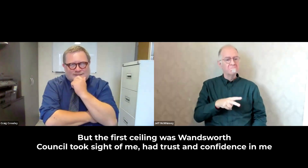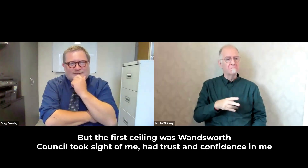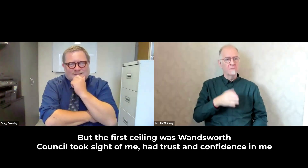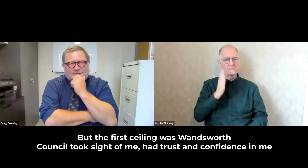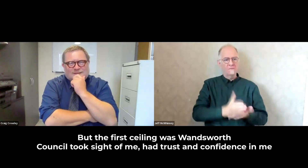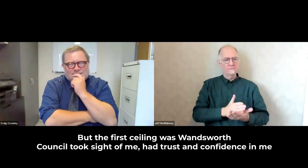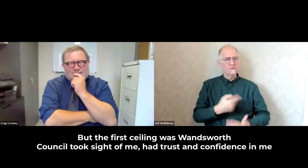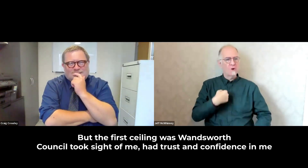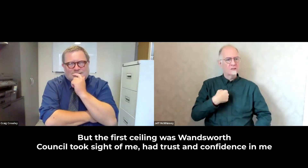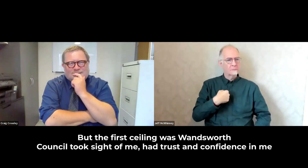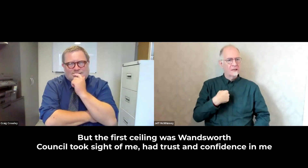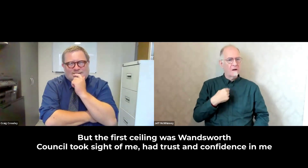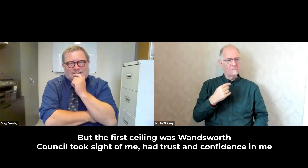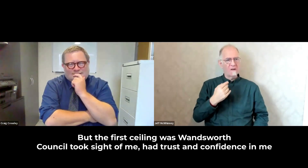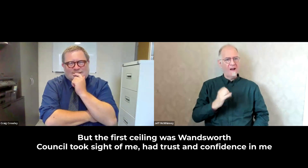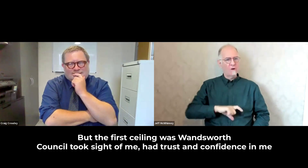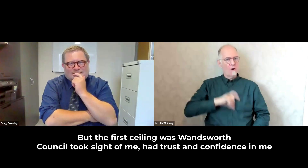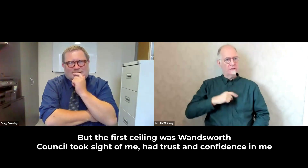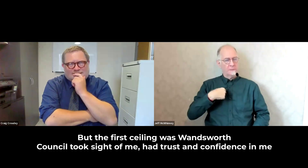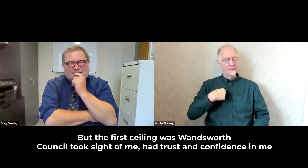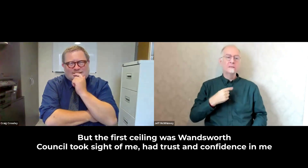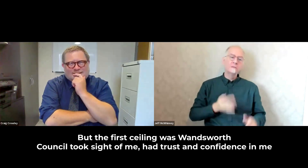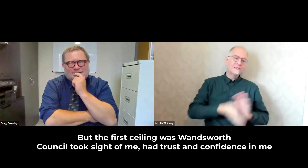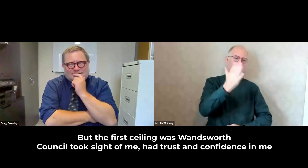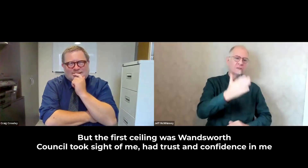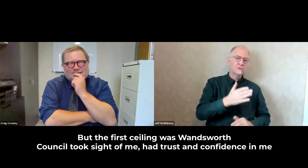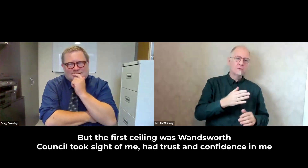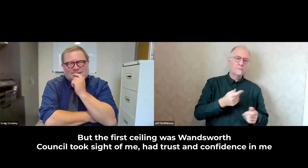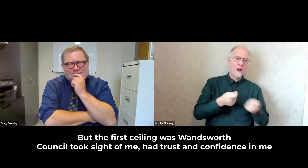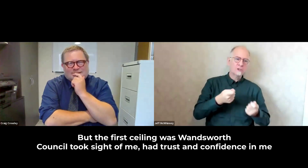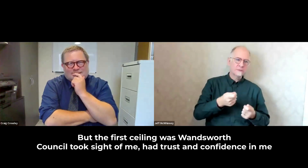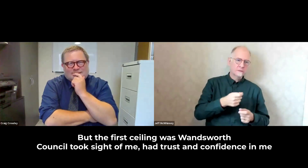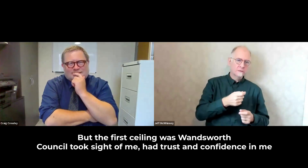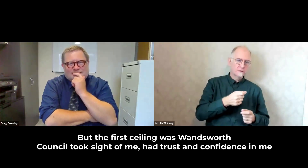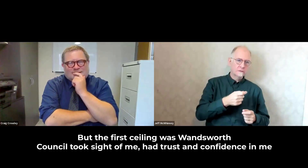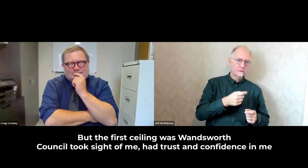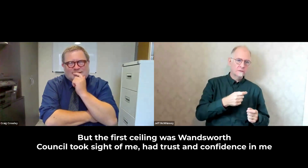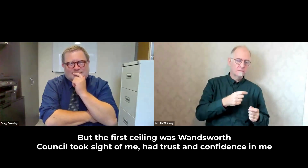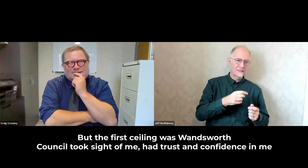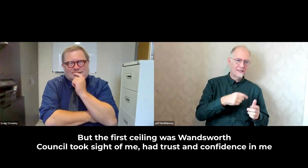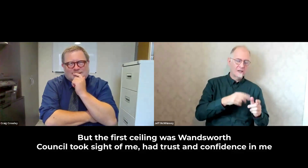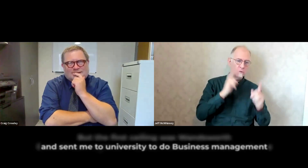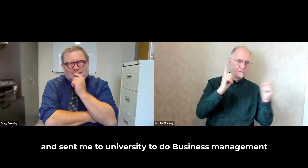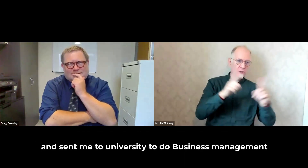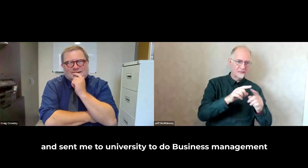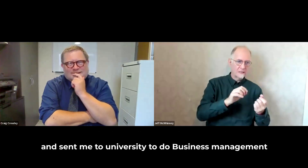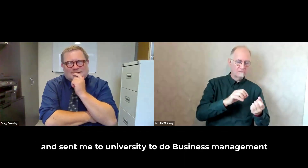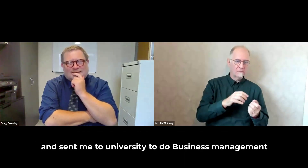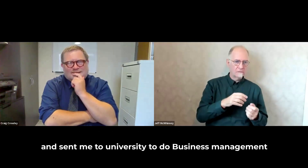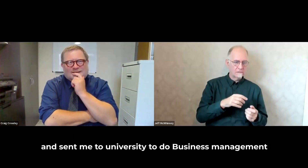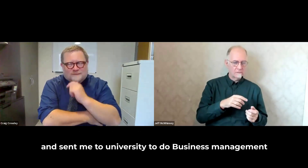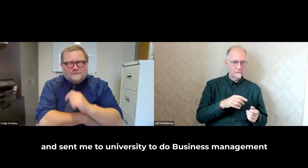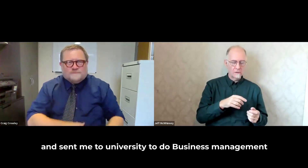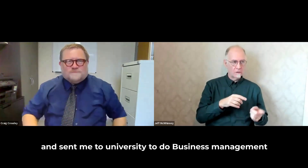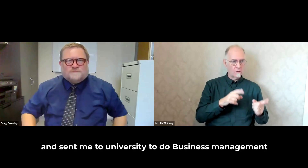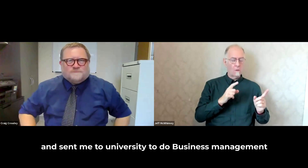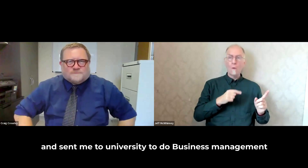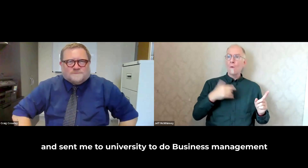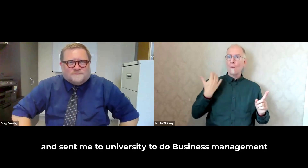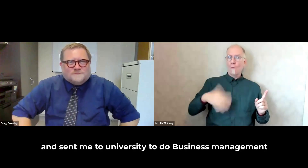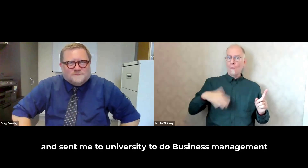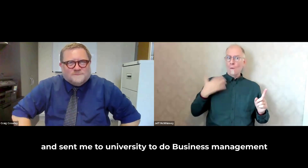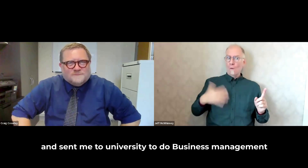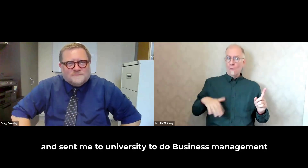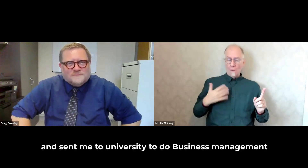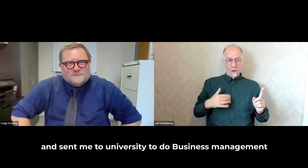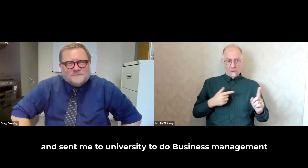Wandsworth Council took sight of me, had trust and confidence in me, and sent me to university